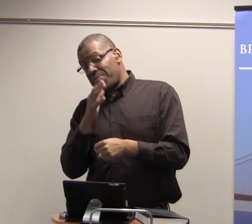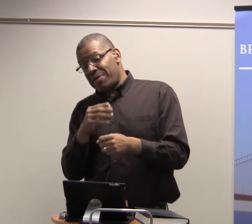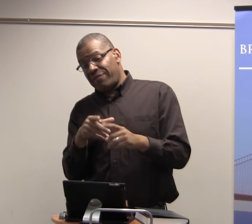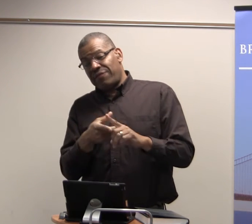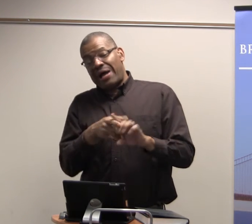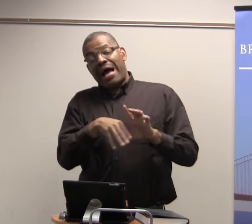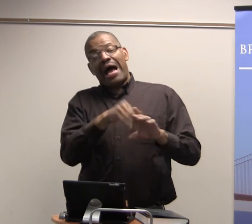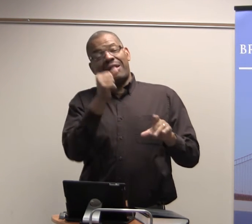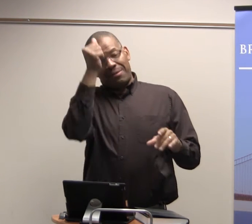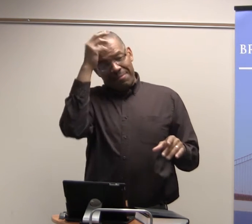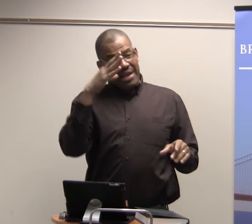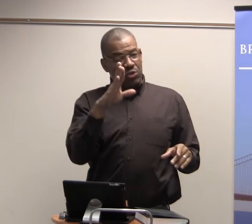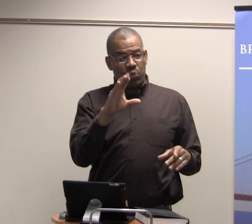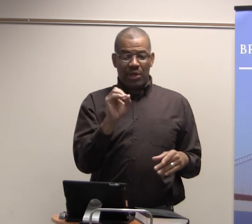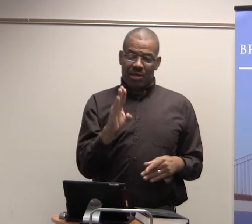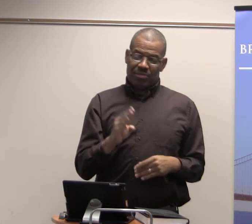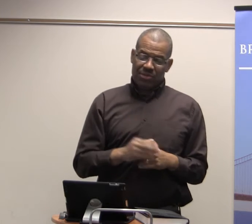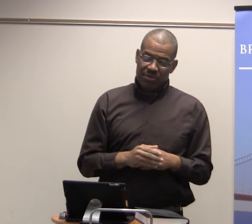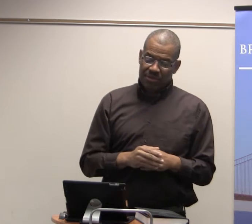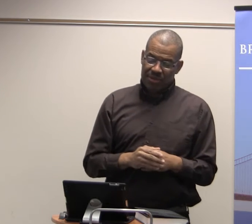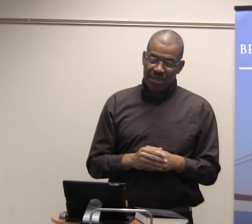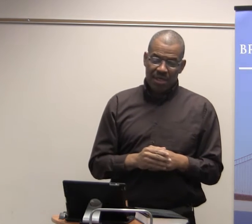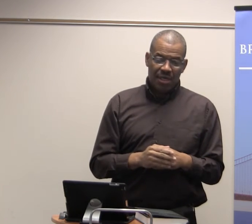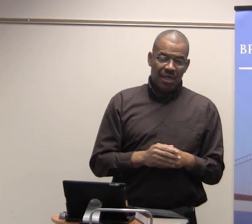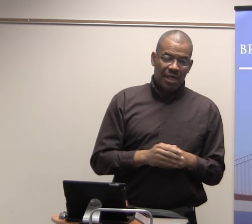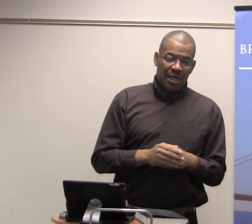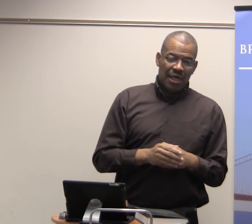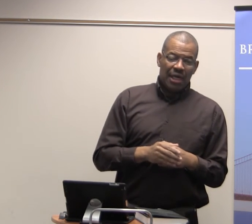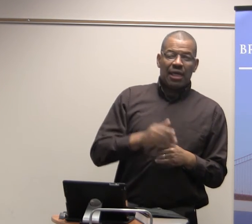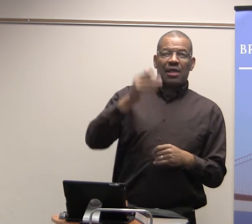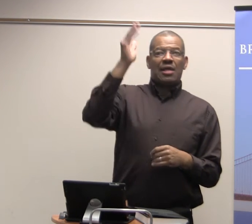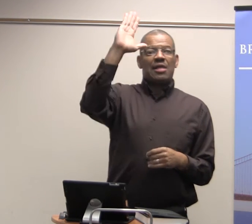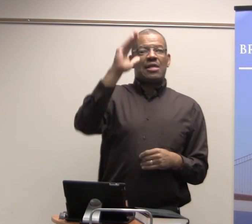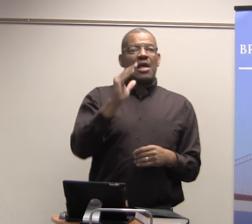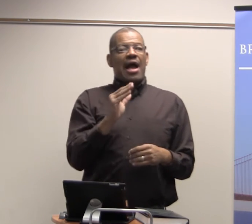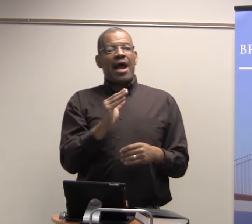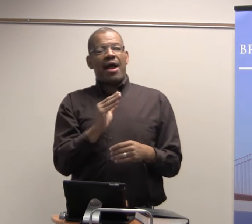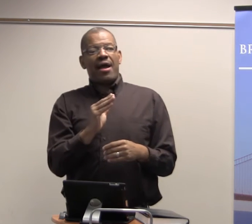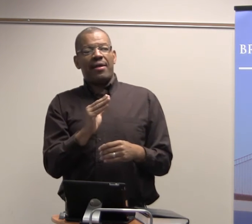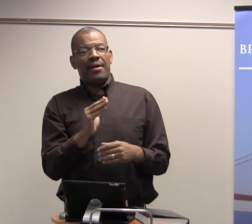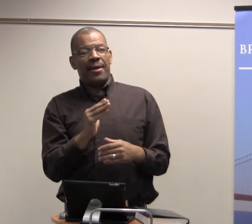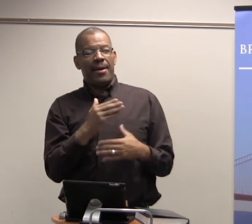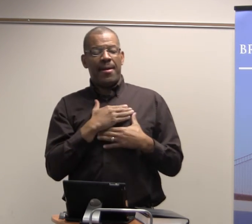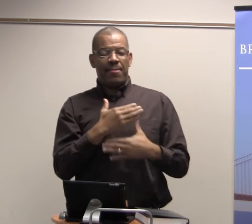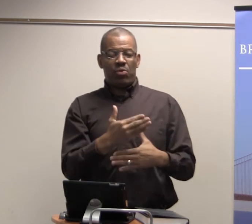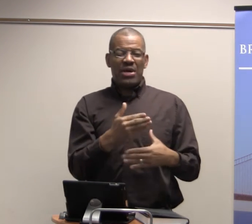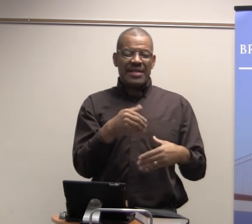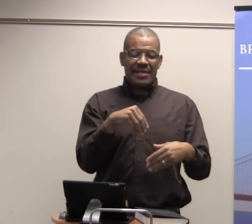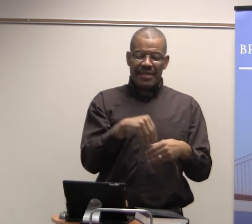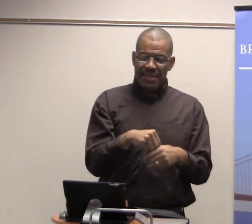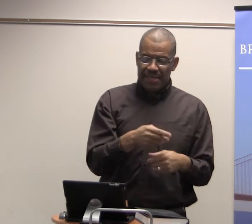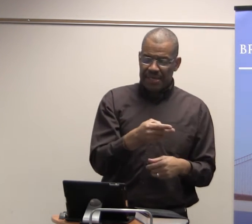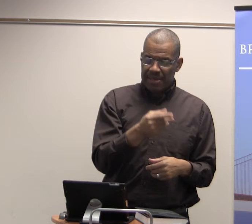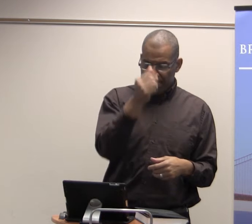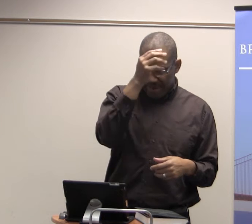women on the man's ribs. And God breathing in